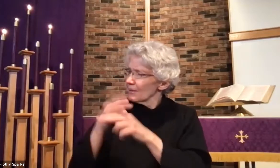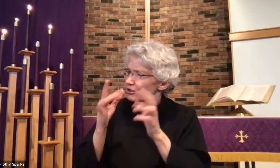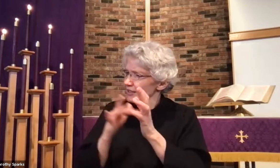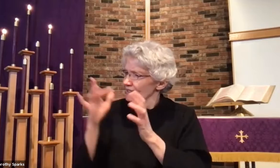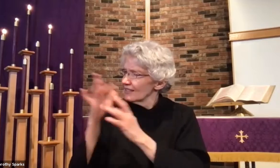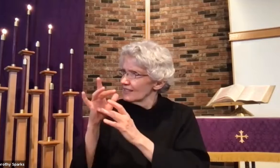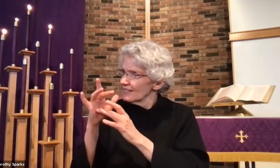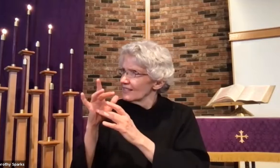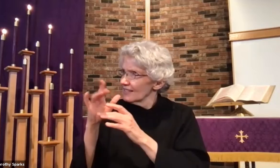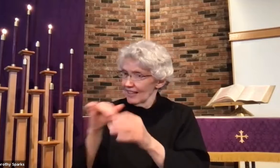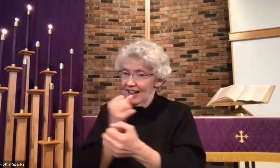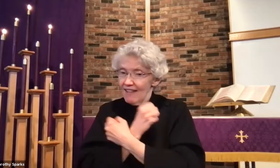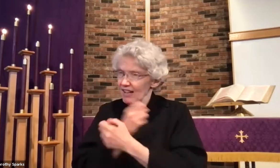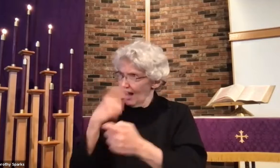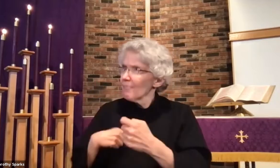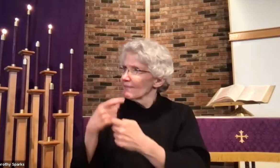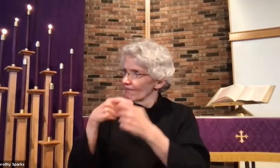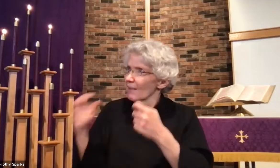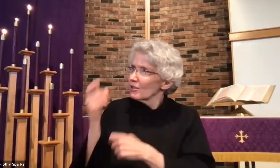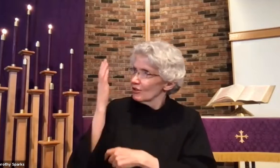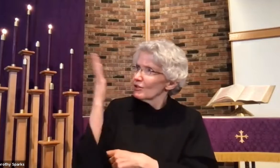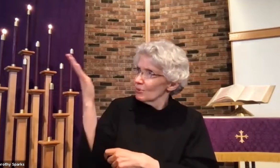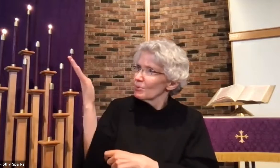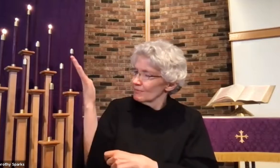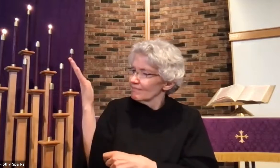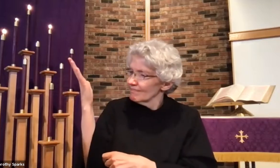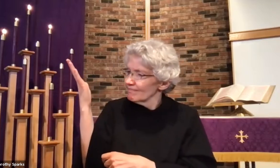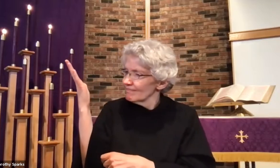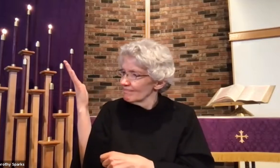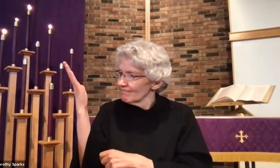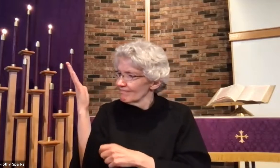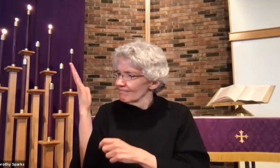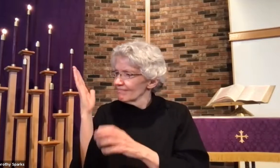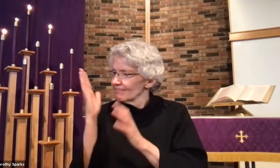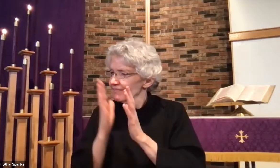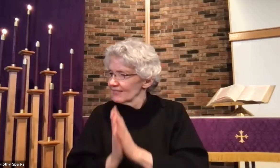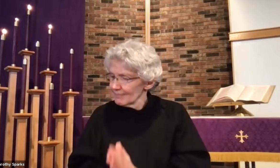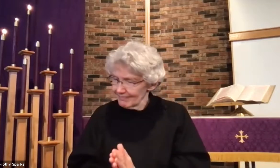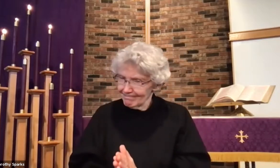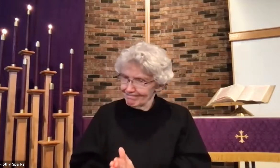today in the name of Jesus, the one who is the center of love itself.